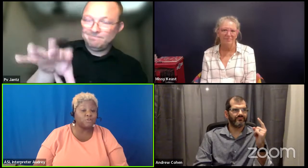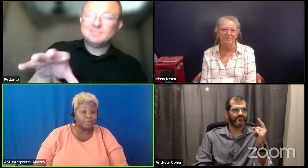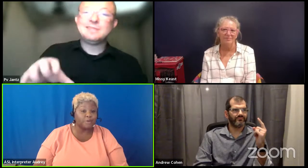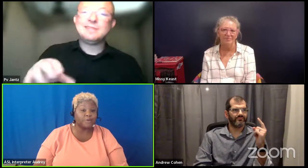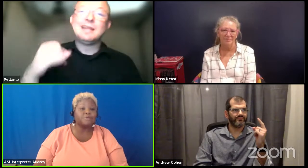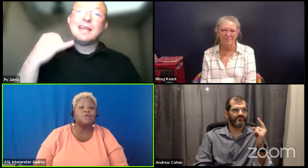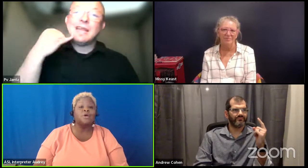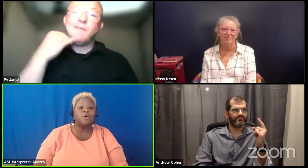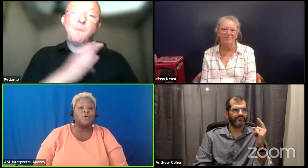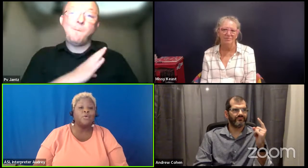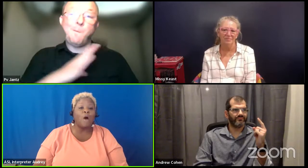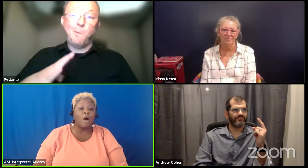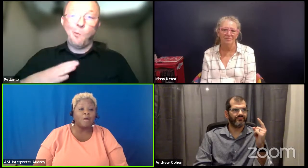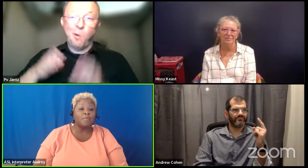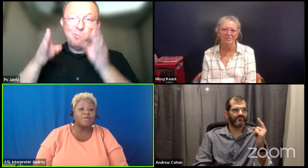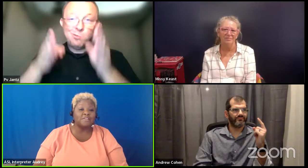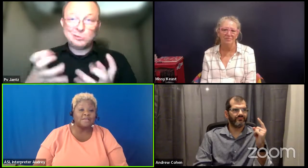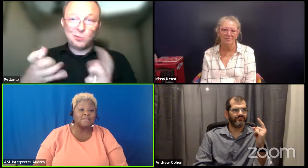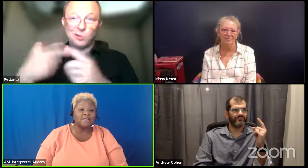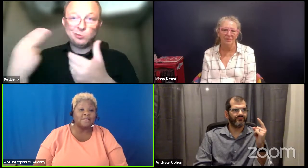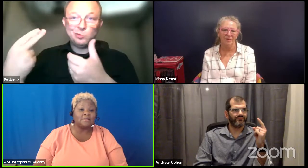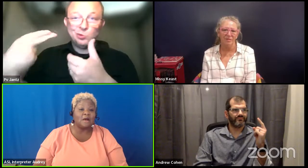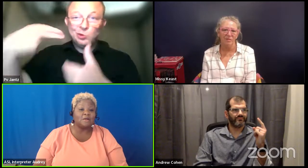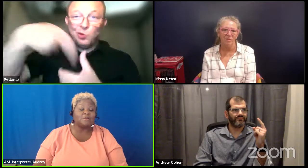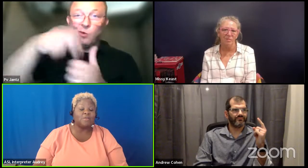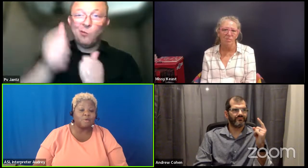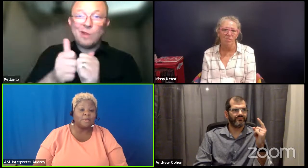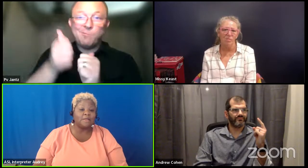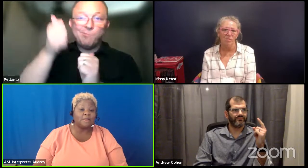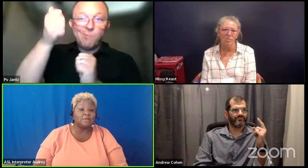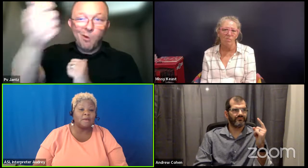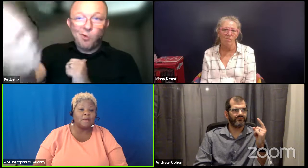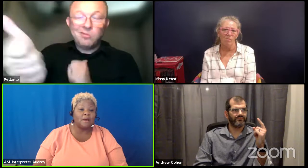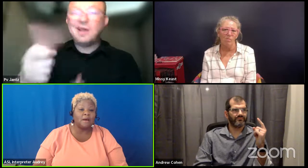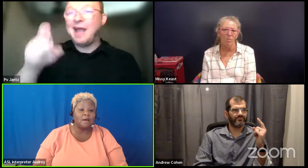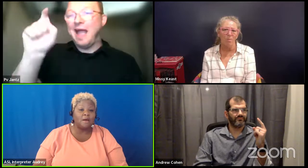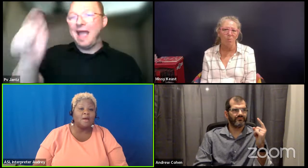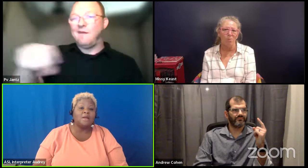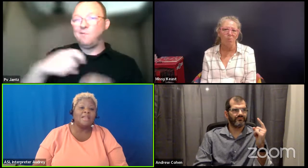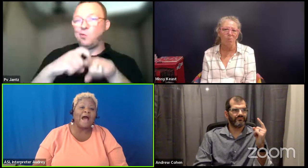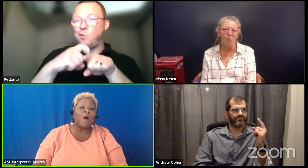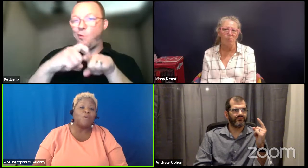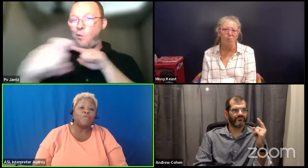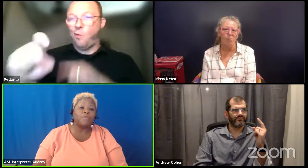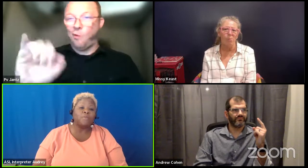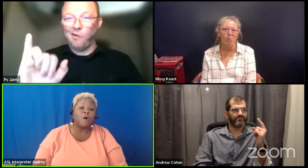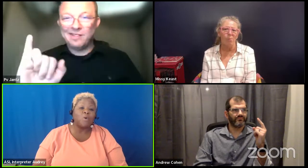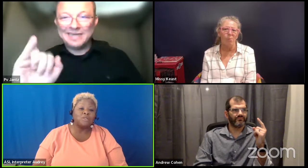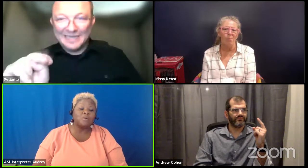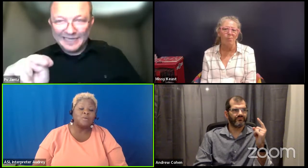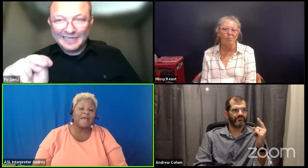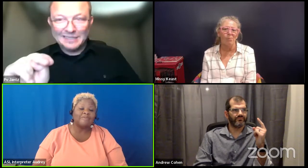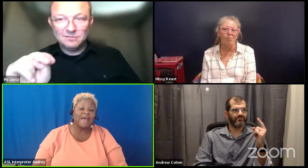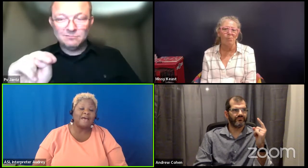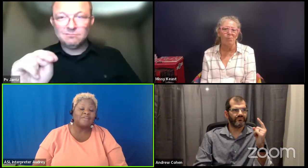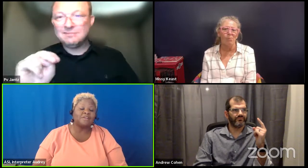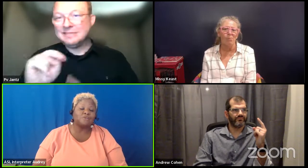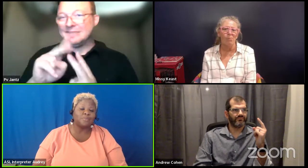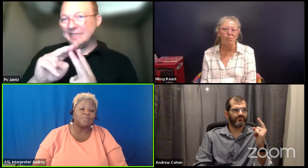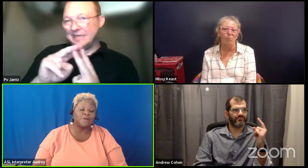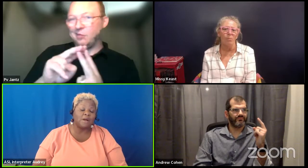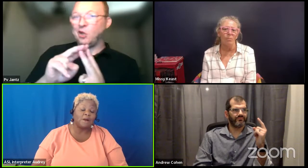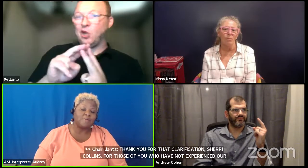with interpreters who are presented to the board meeting. Now, with remote, we would have to